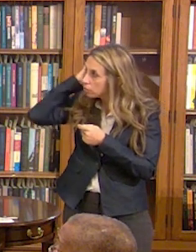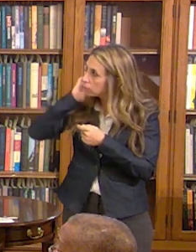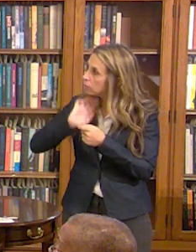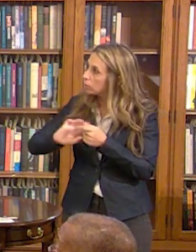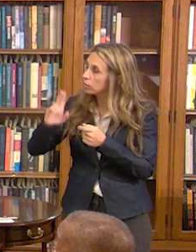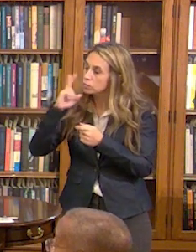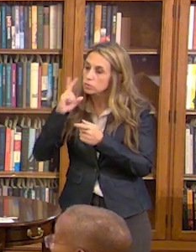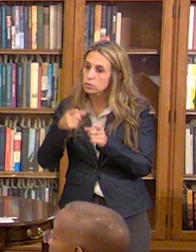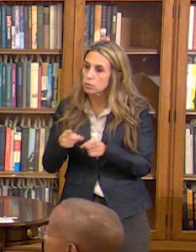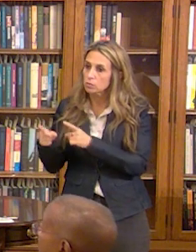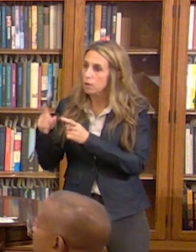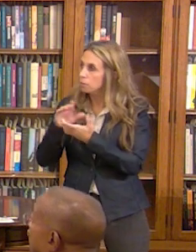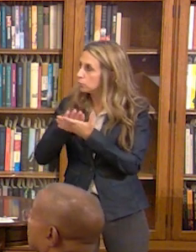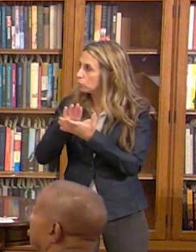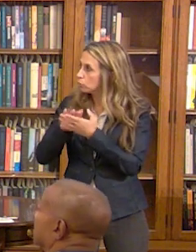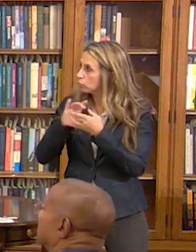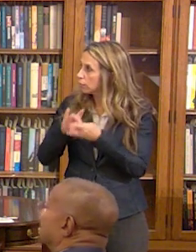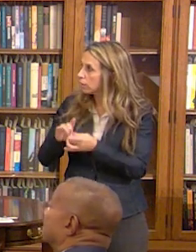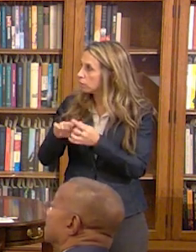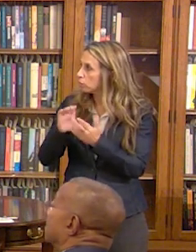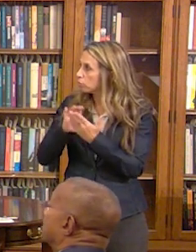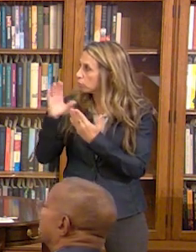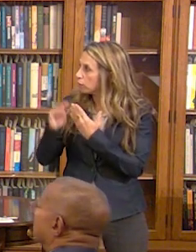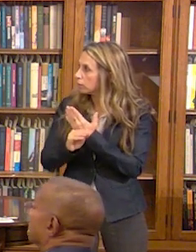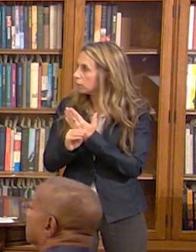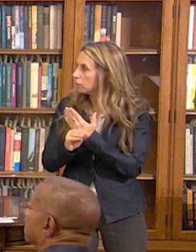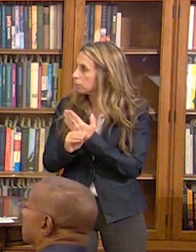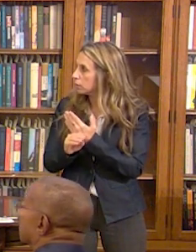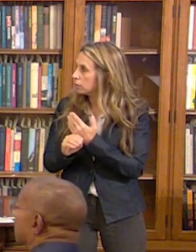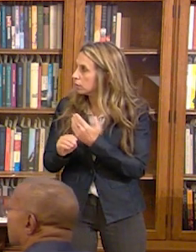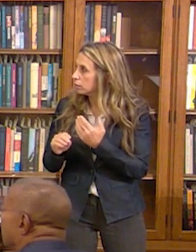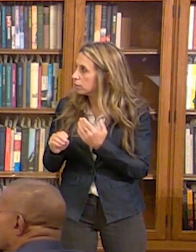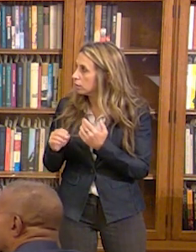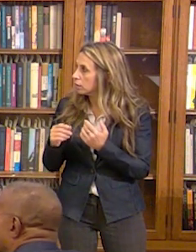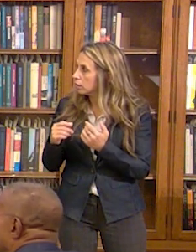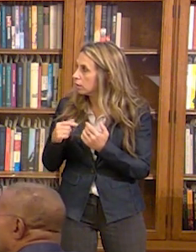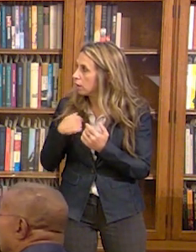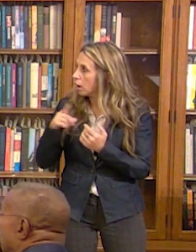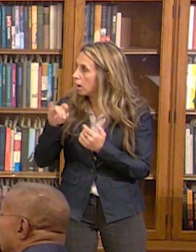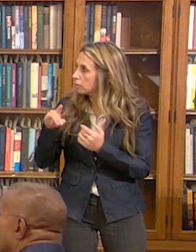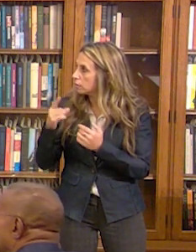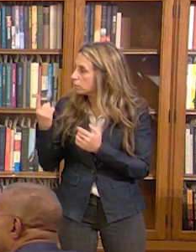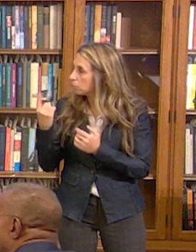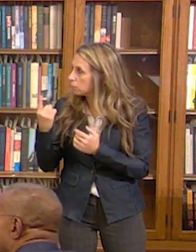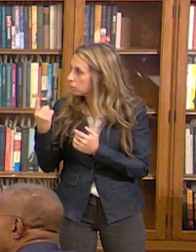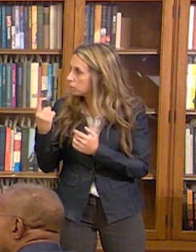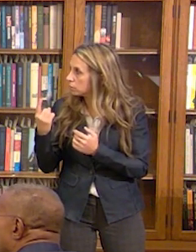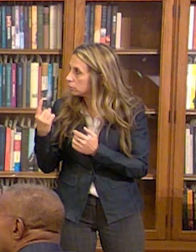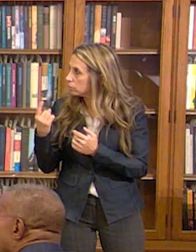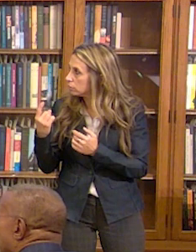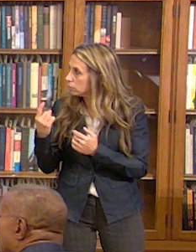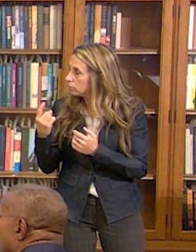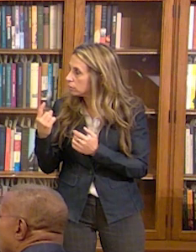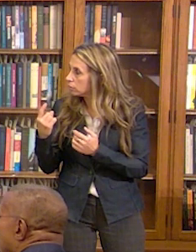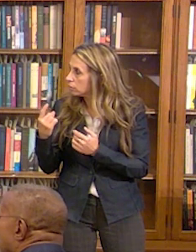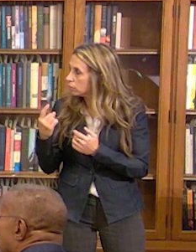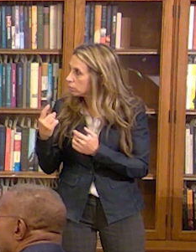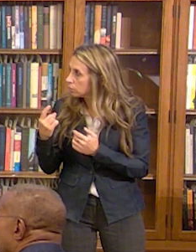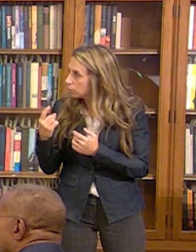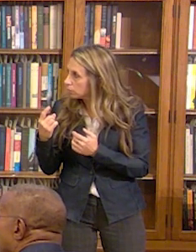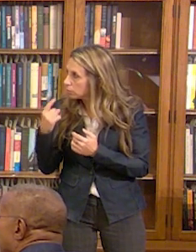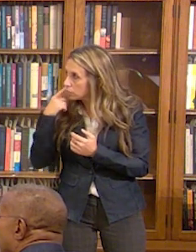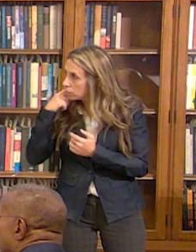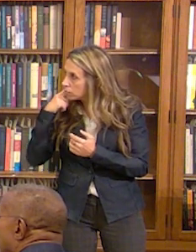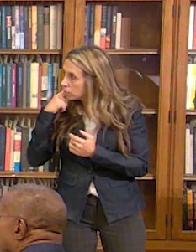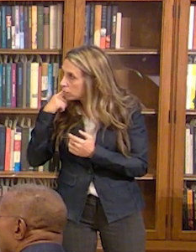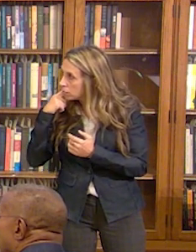happening in schools related to the curriculum and I did something in a um surprising